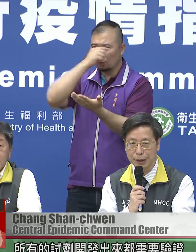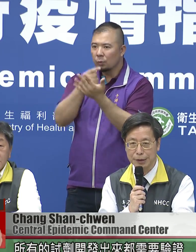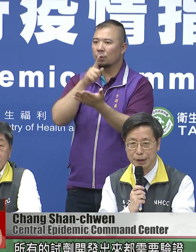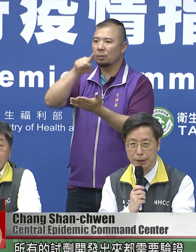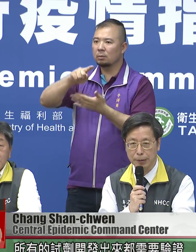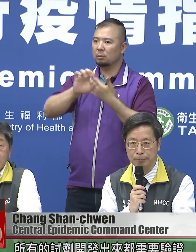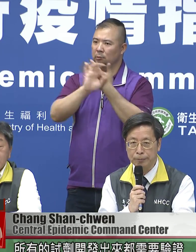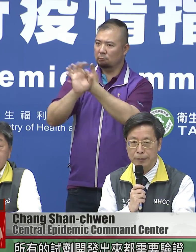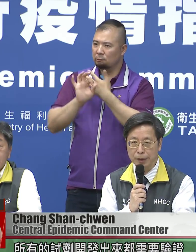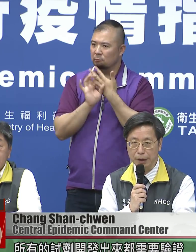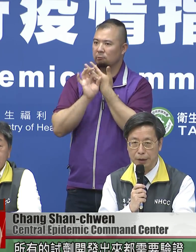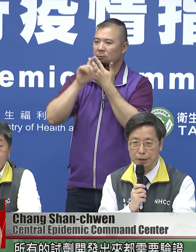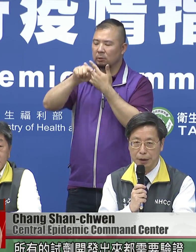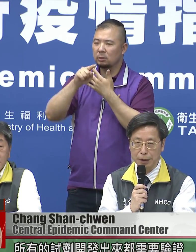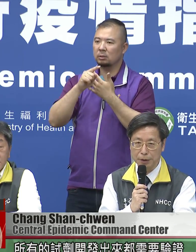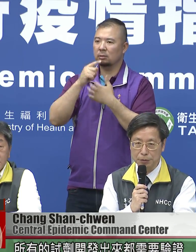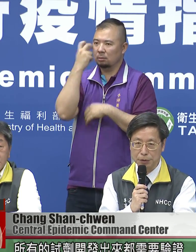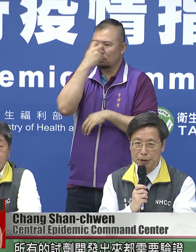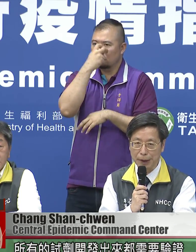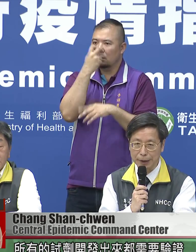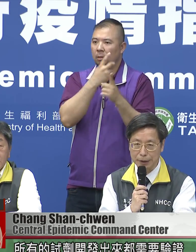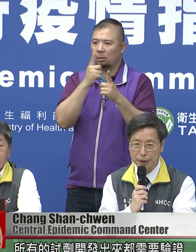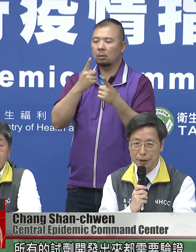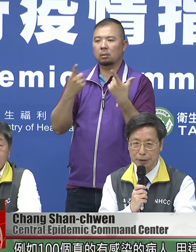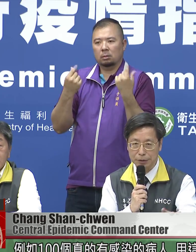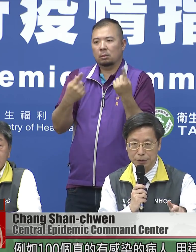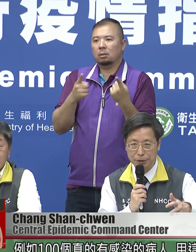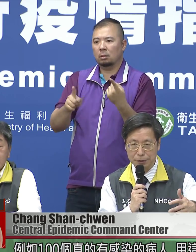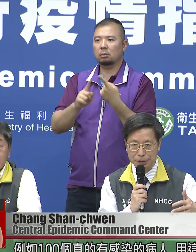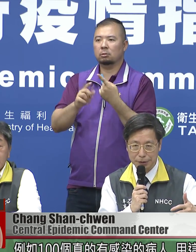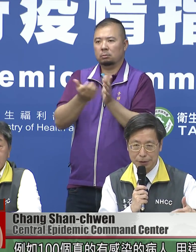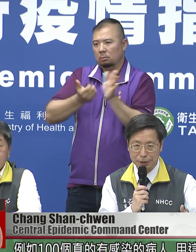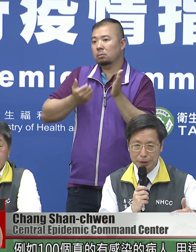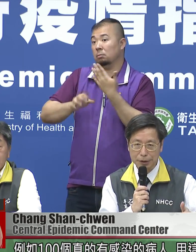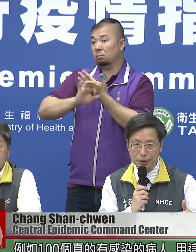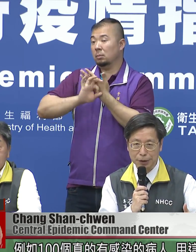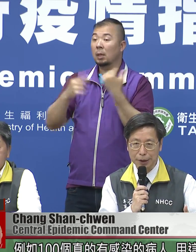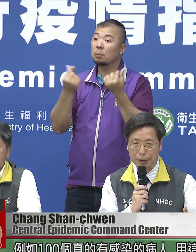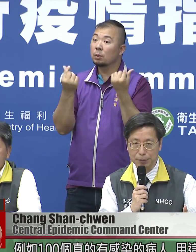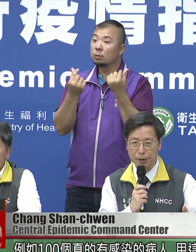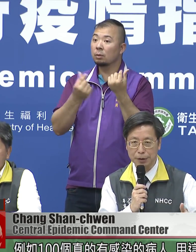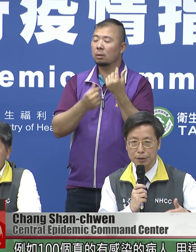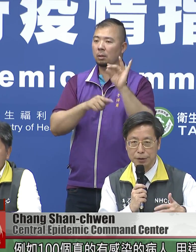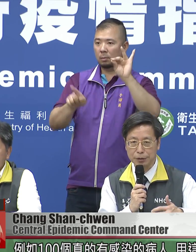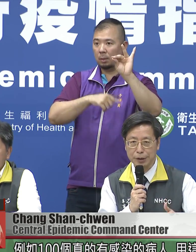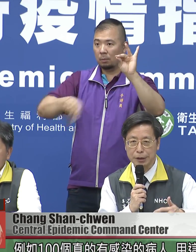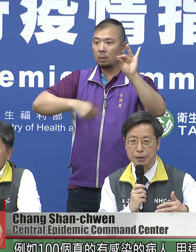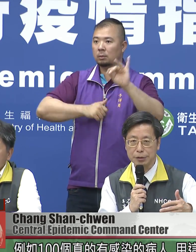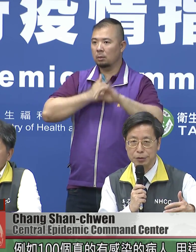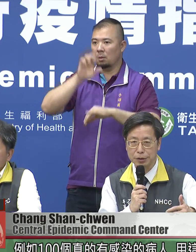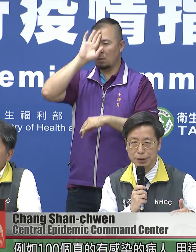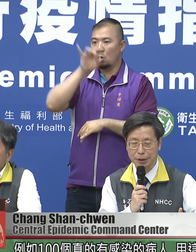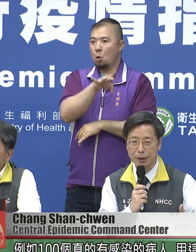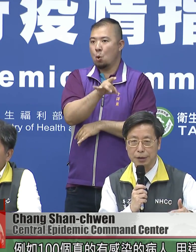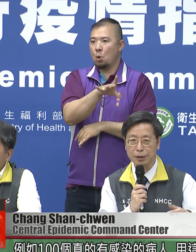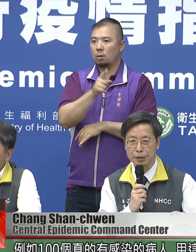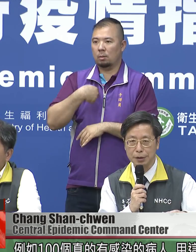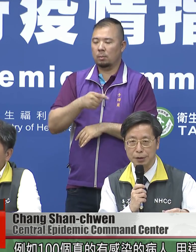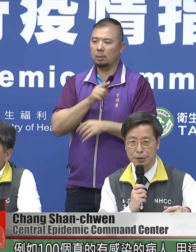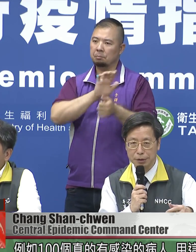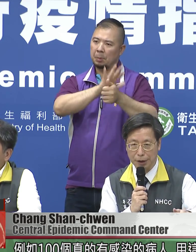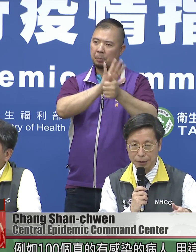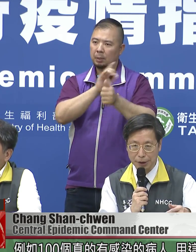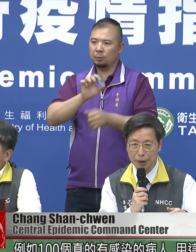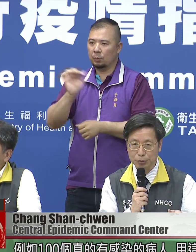All reagents that have been developed need to be verified. For example, if 100 patients are infected, we need to use this quick